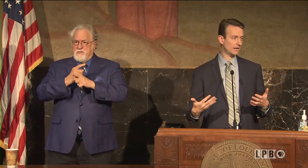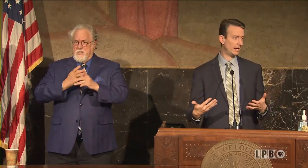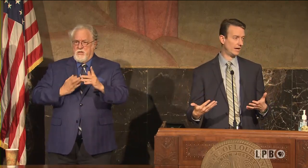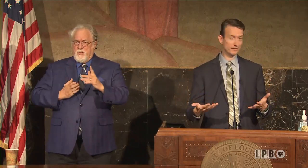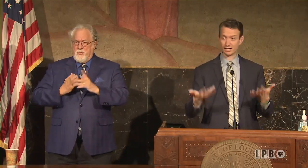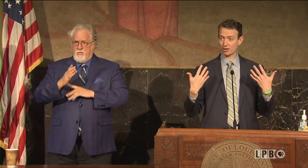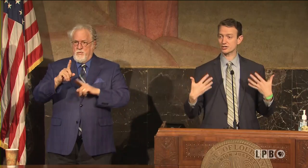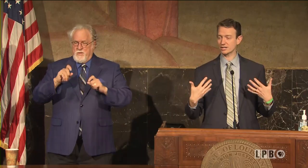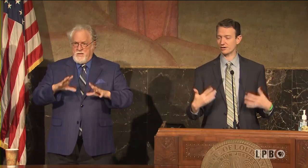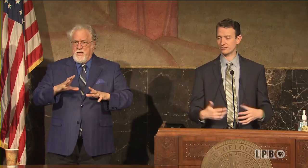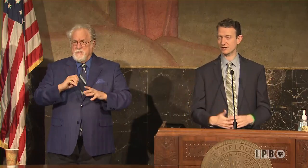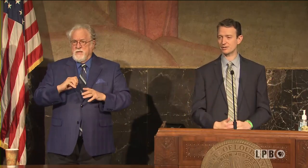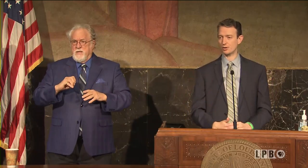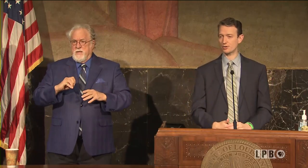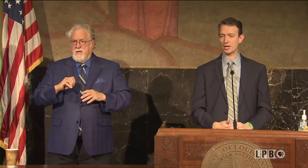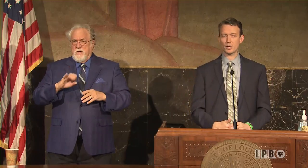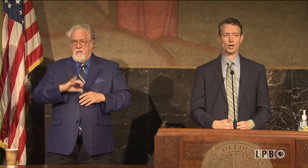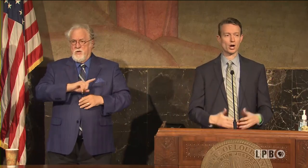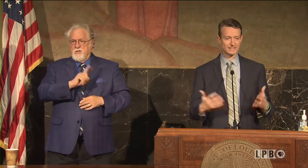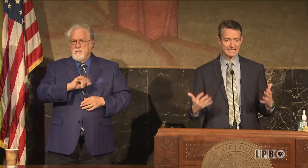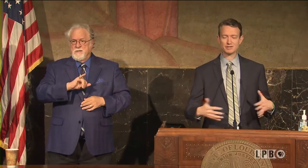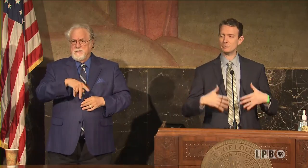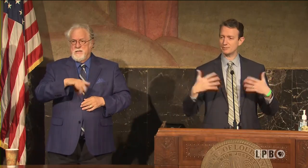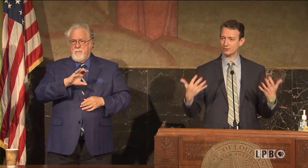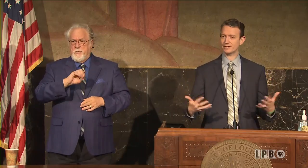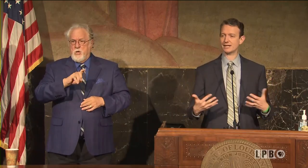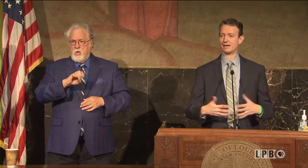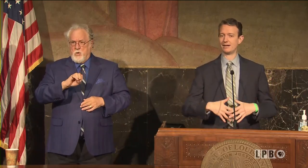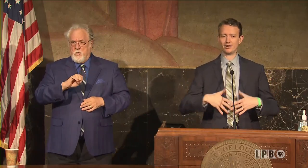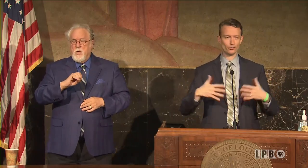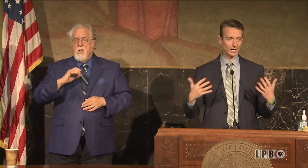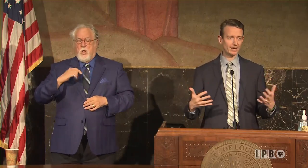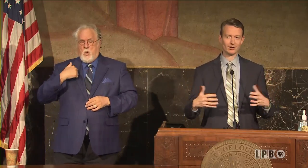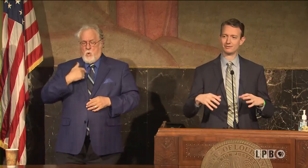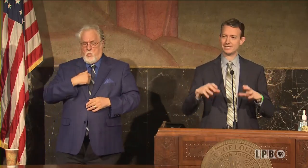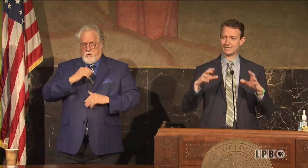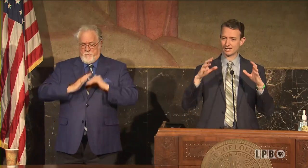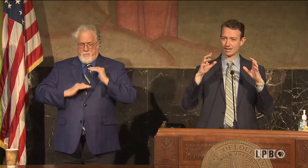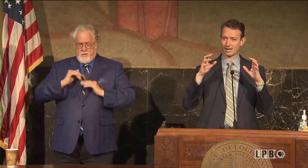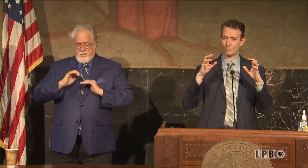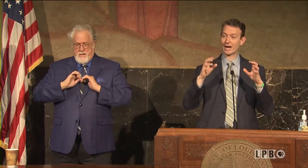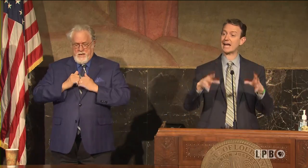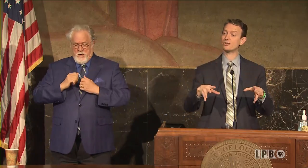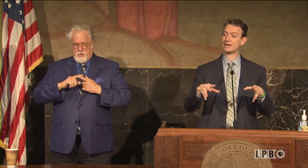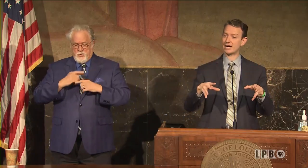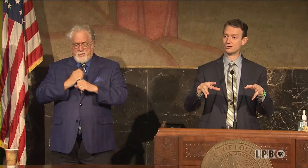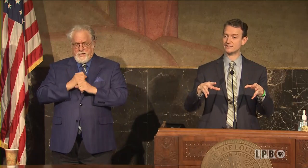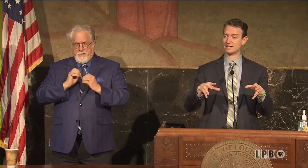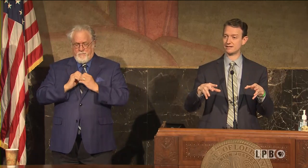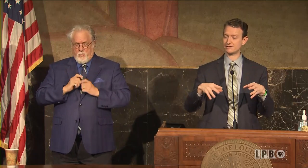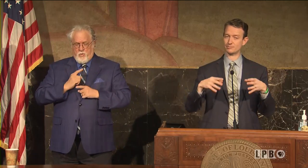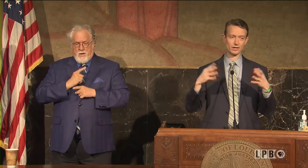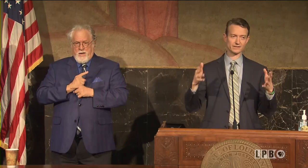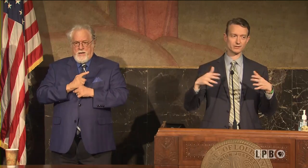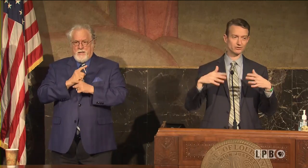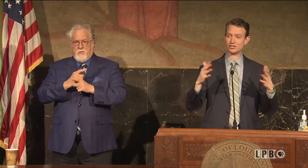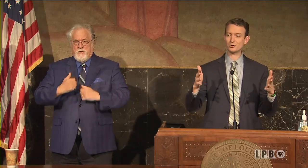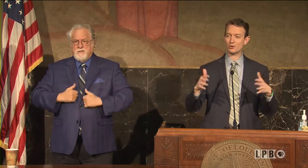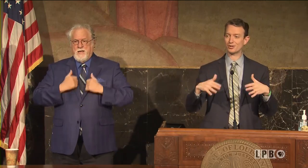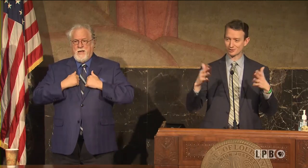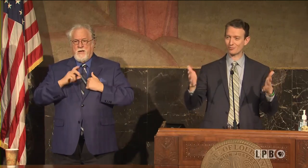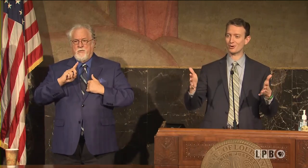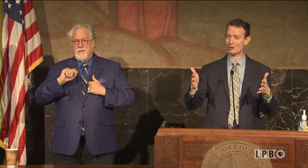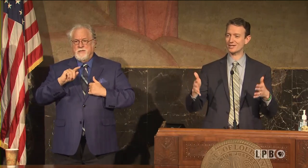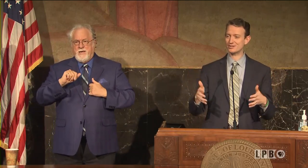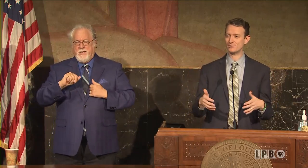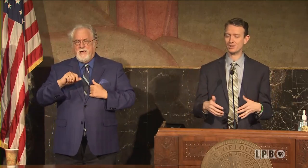tests and largely on their zip code. Our team has been building a way of getting more accurate address data. It's a process called